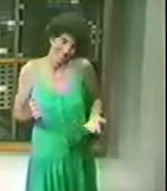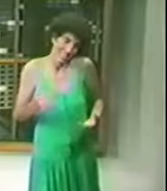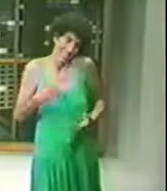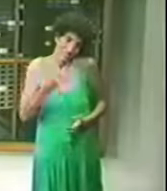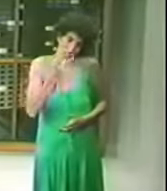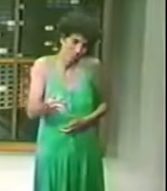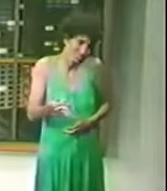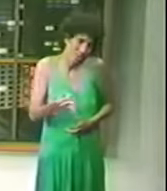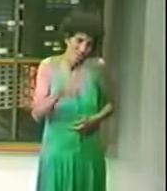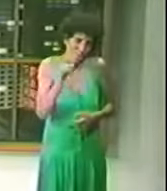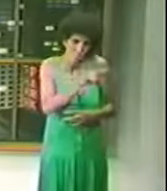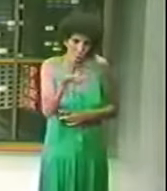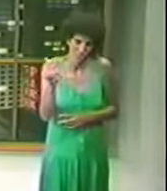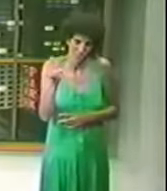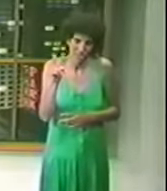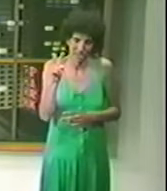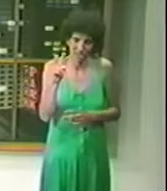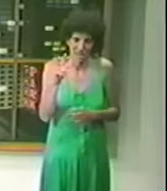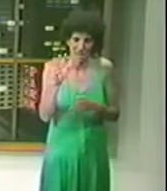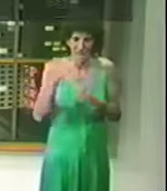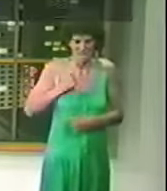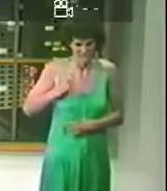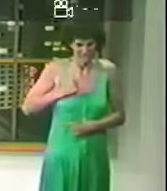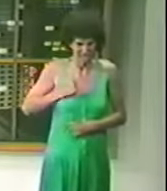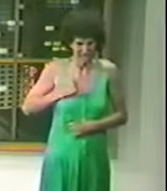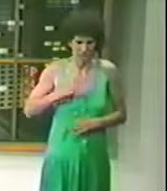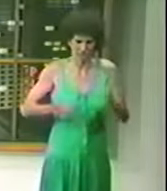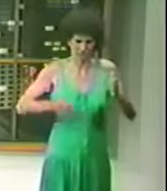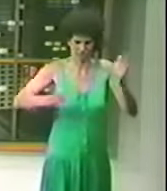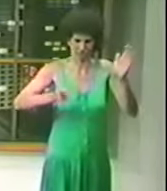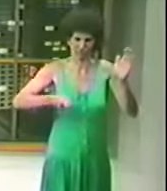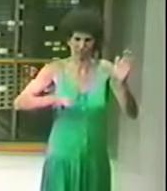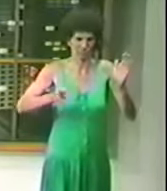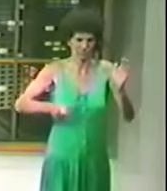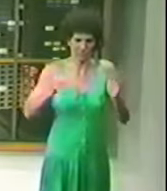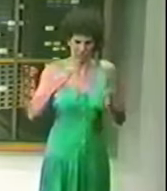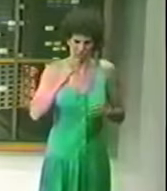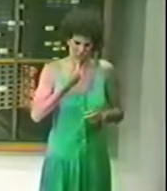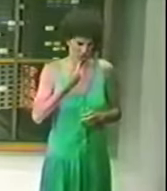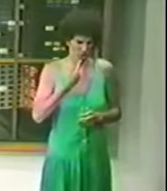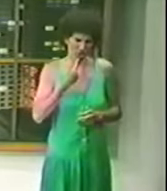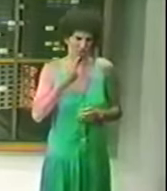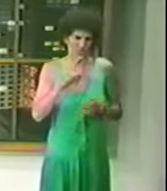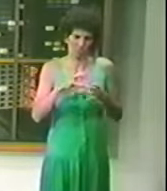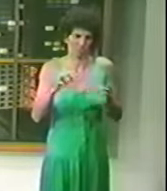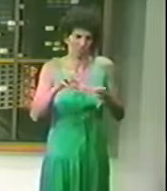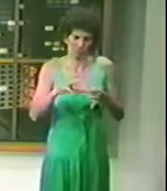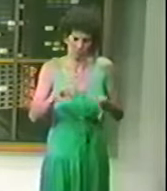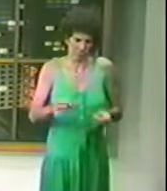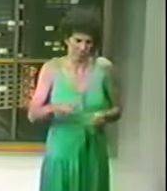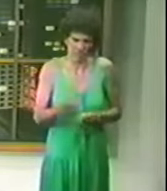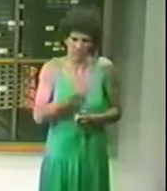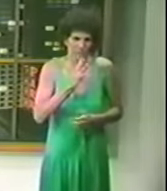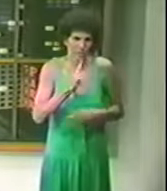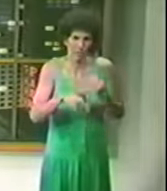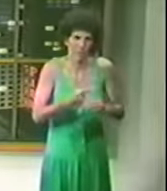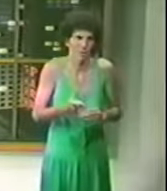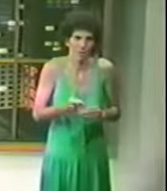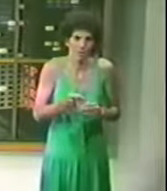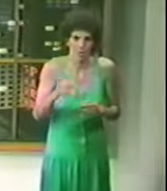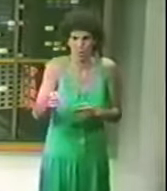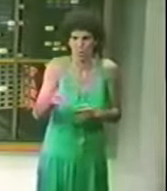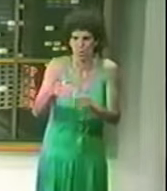Pissed off, you know, watching these fucking military hearings and all these military guys and all the serious pundits and everyone talking about, ooh, the esprit